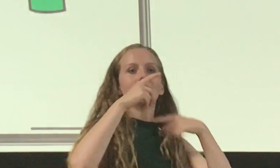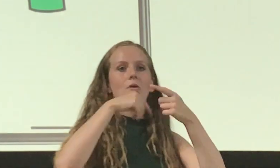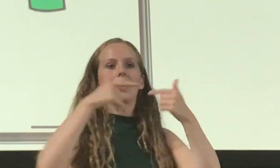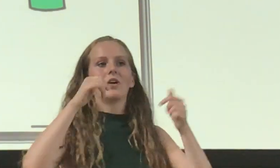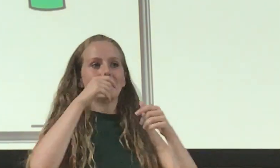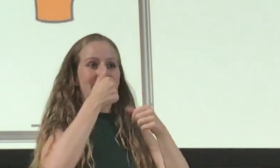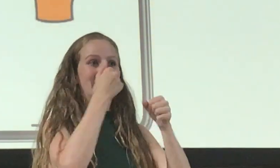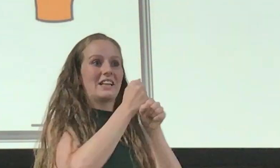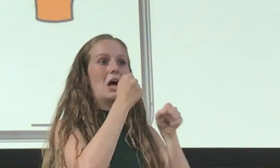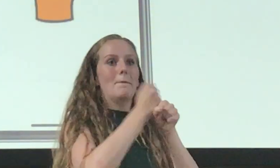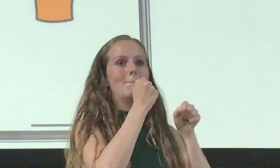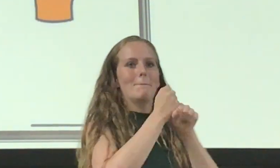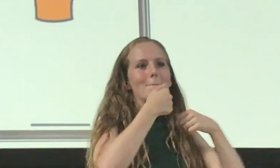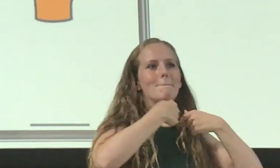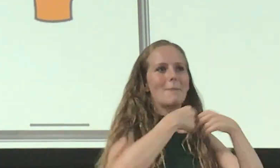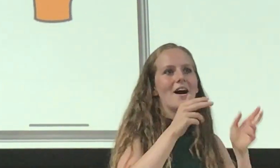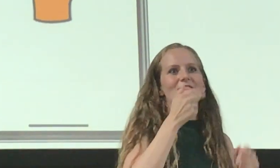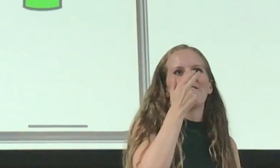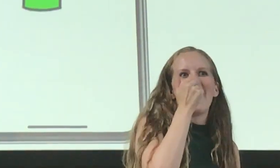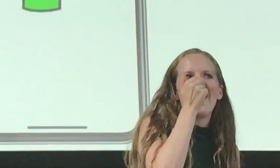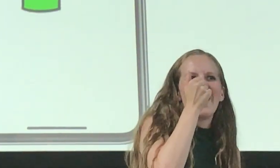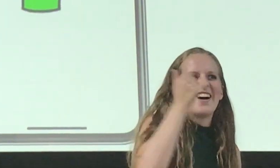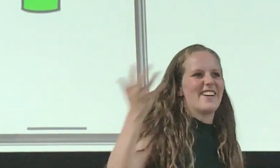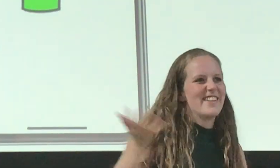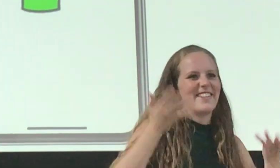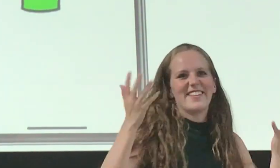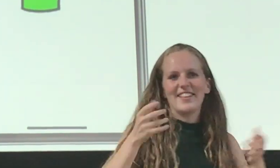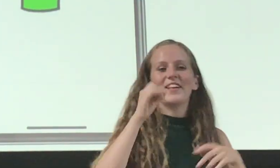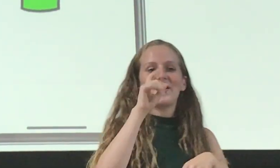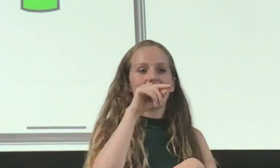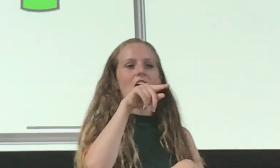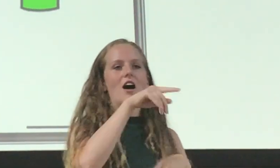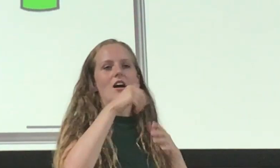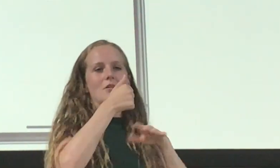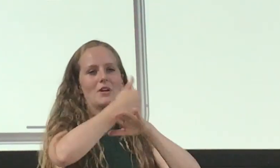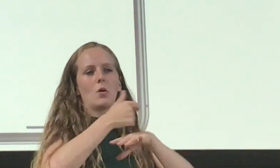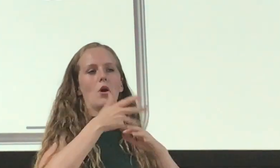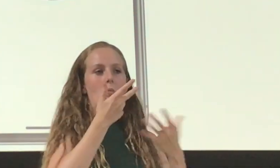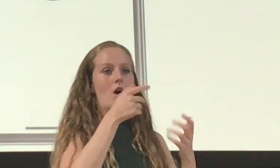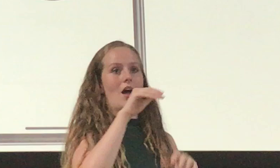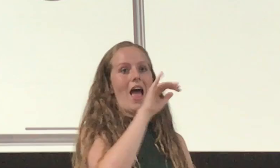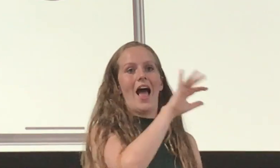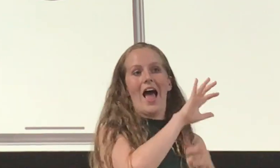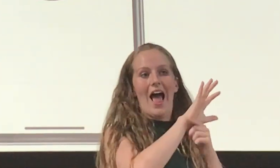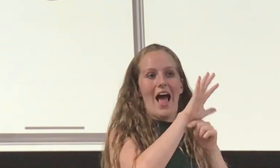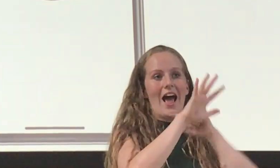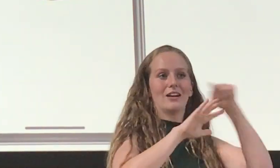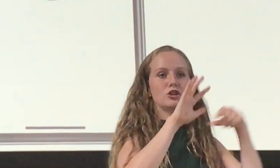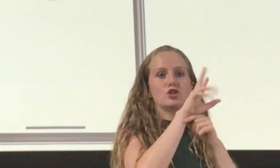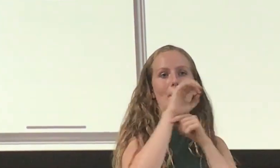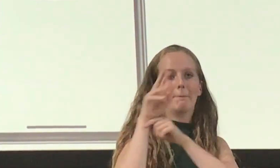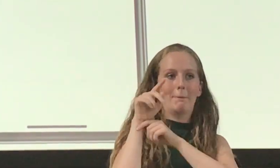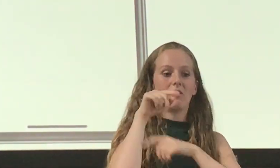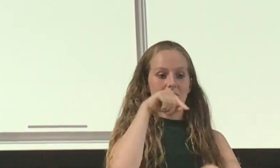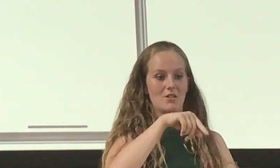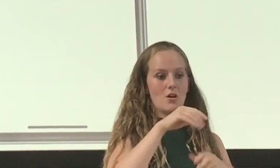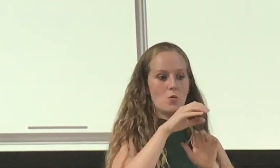This shows an example of a sign language game that we've created to make, obviously, this data capture more fun. So we let community